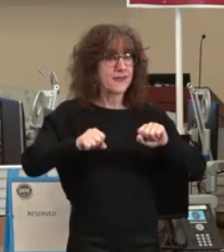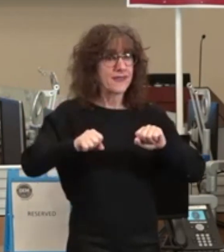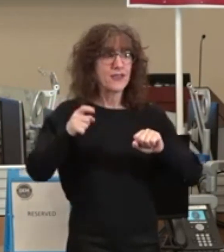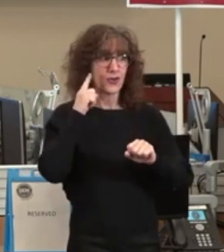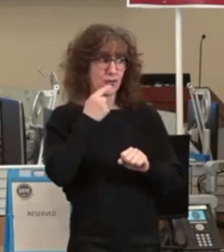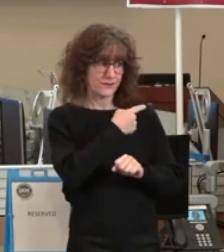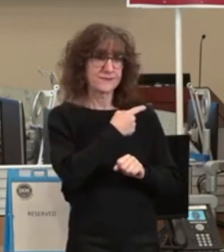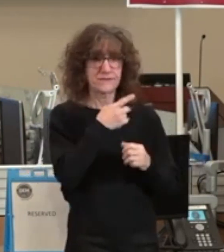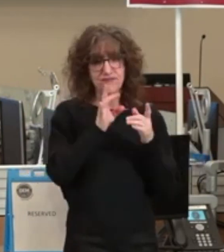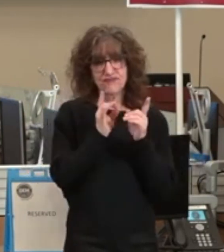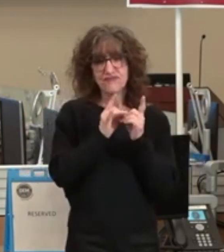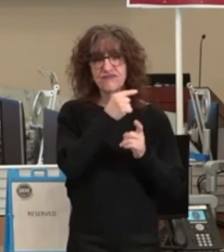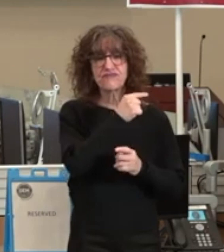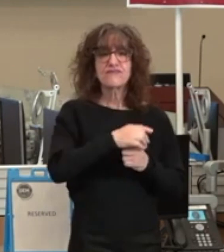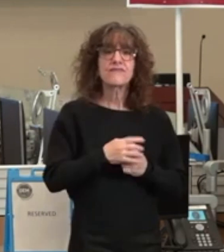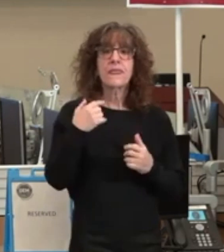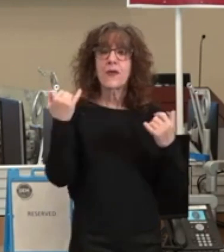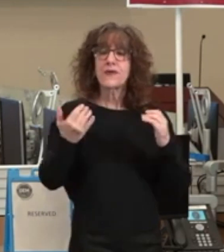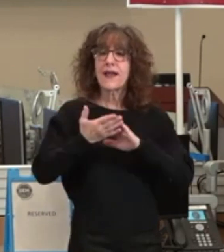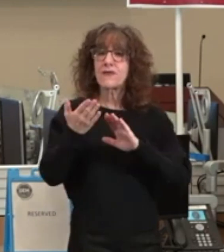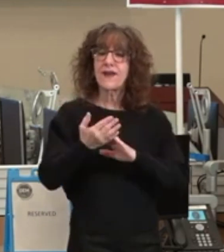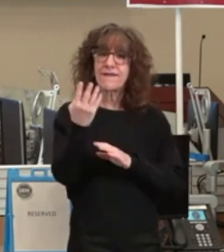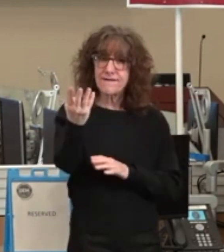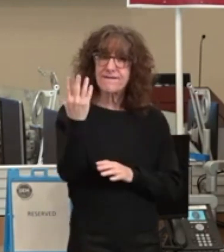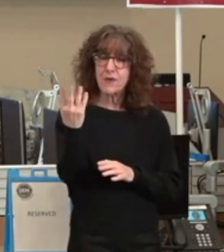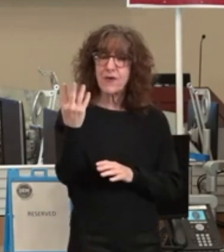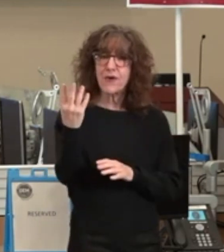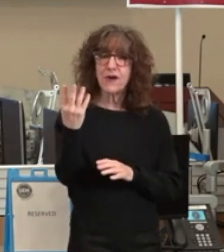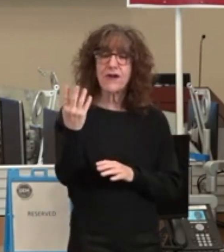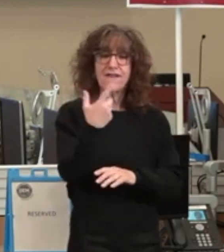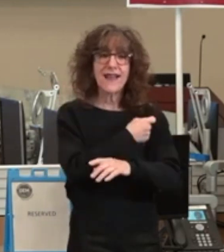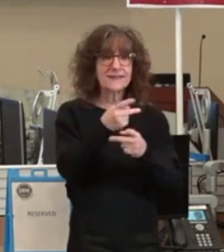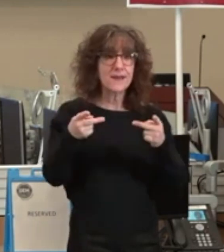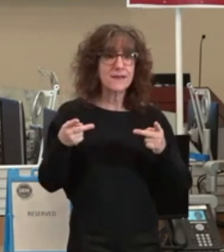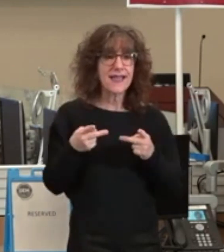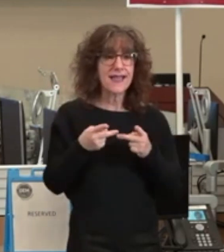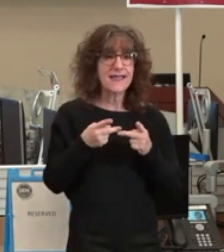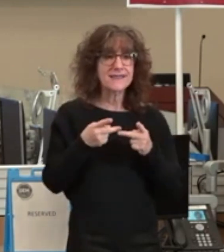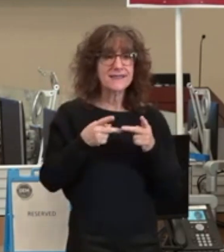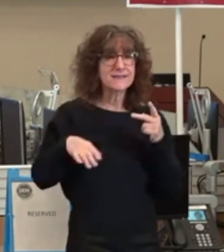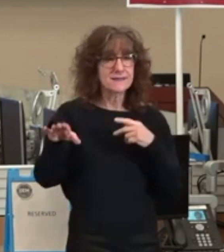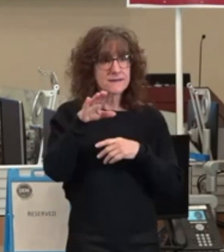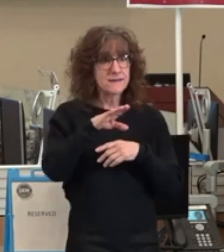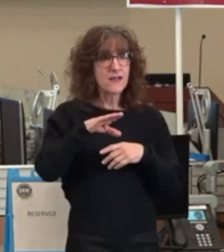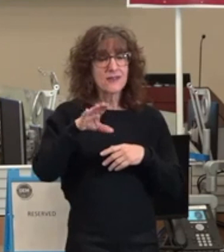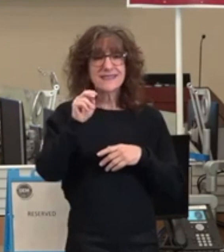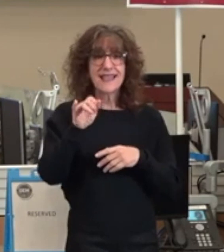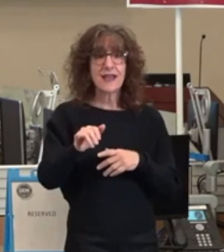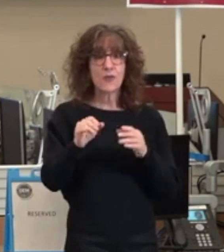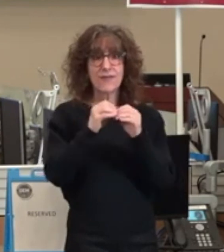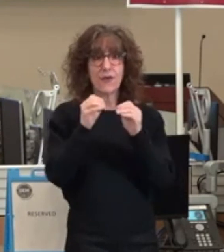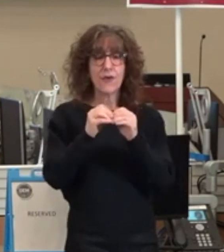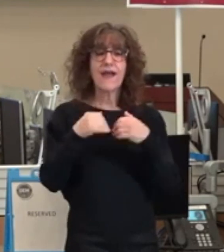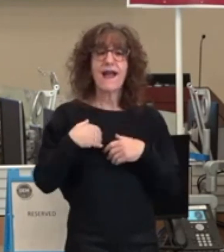as you heard from the county executive. We now operate 4 vaccination sites across the country, with more on the way. We have 3